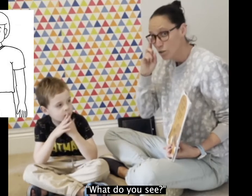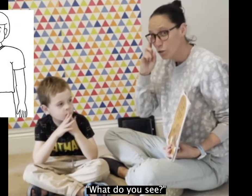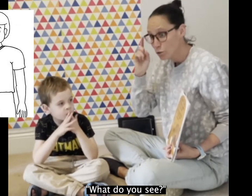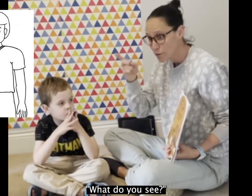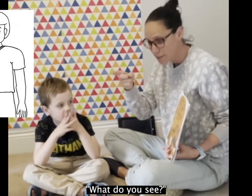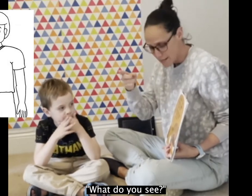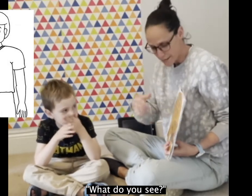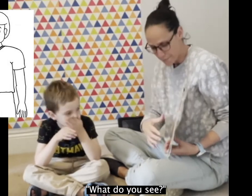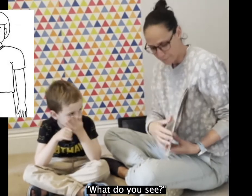you see?